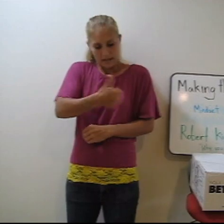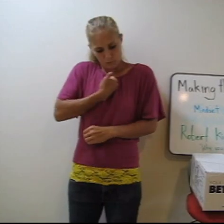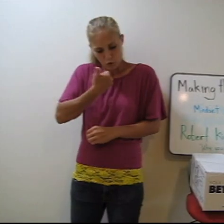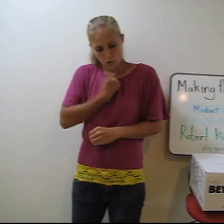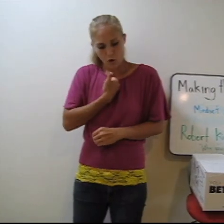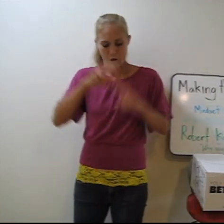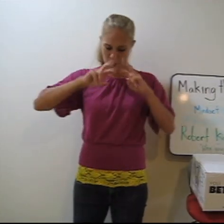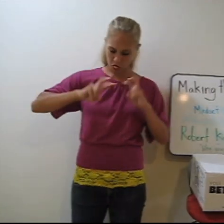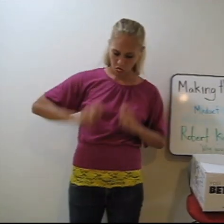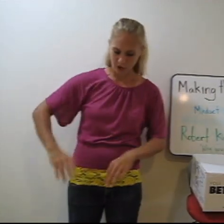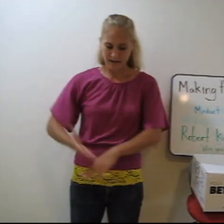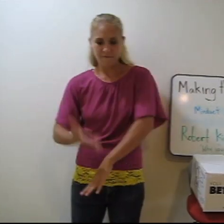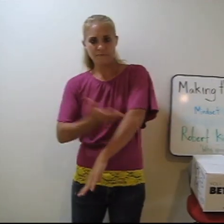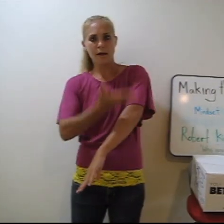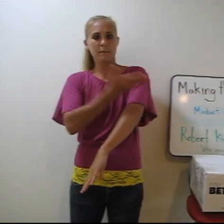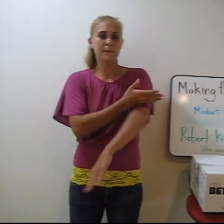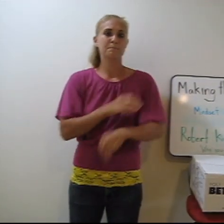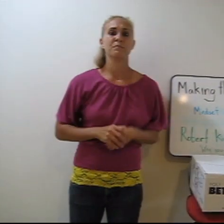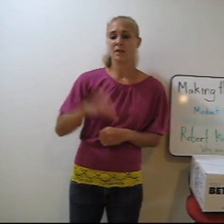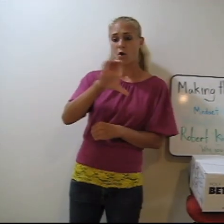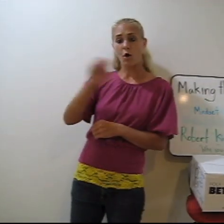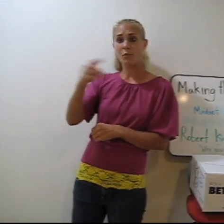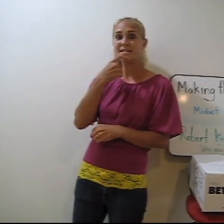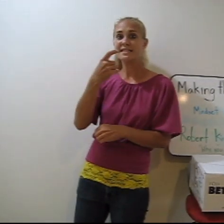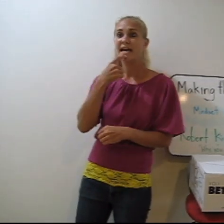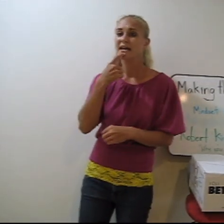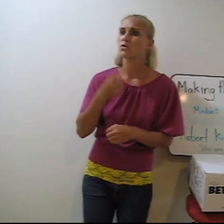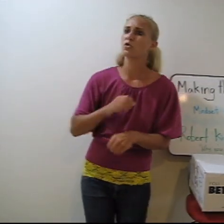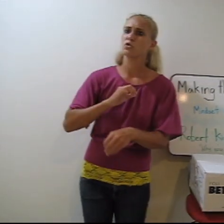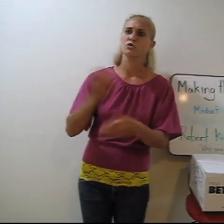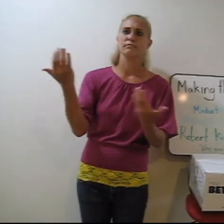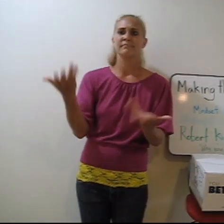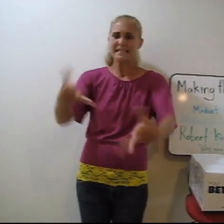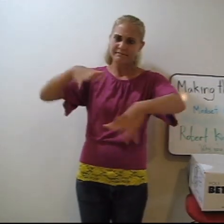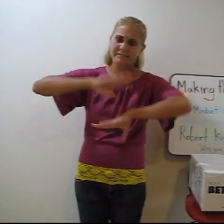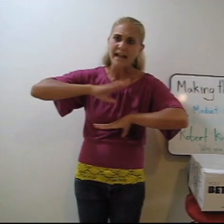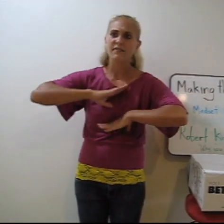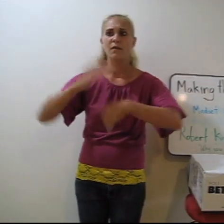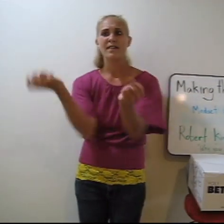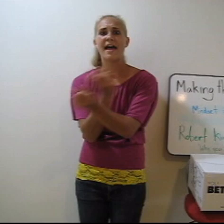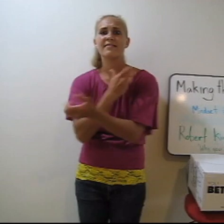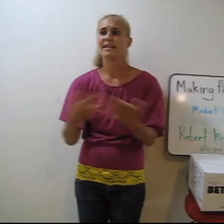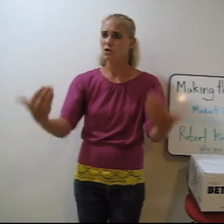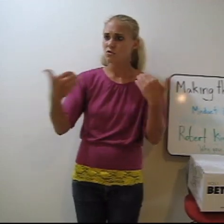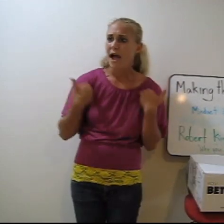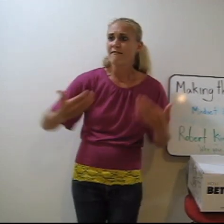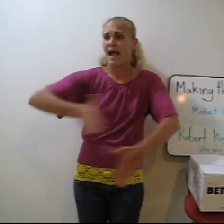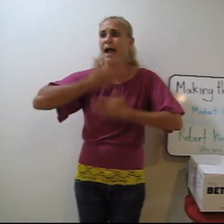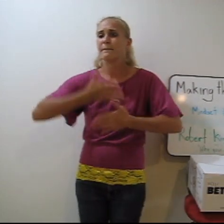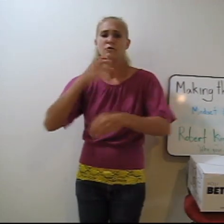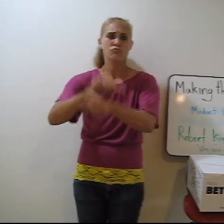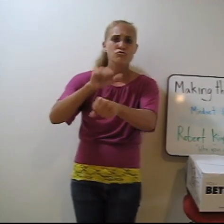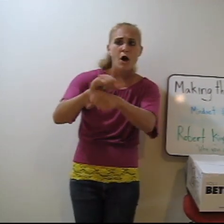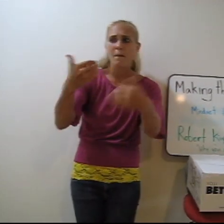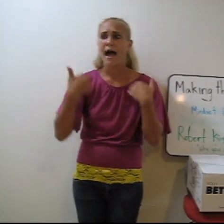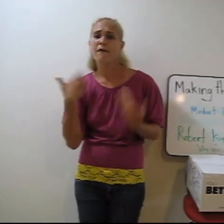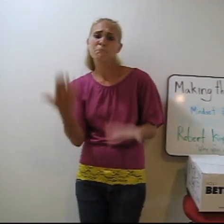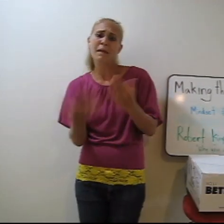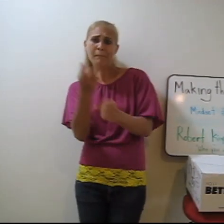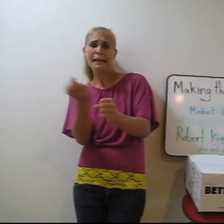traditional corporations, they always say, well, you should live below your means. You know, be happy to have a job. You know, next year we might give you a 2% pay